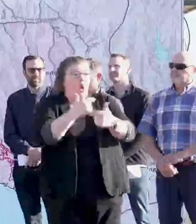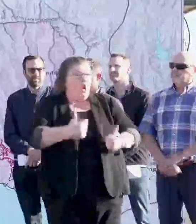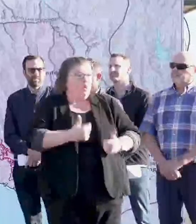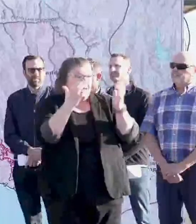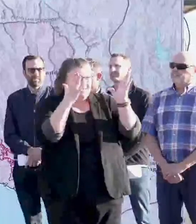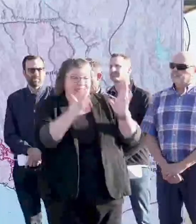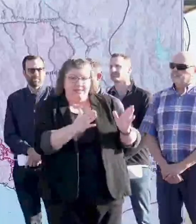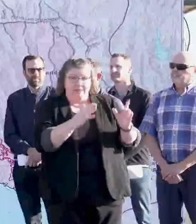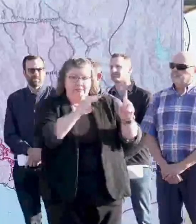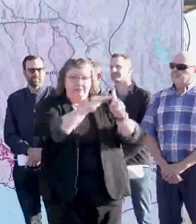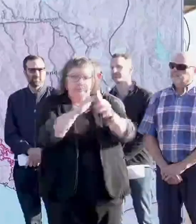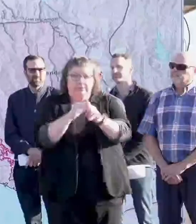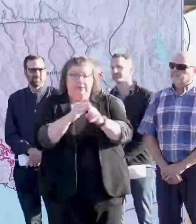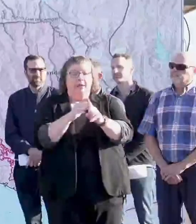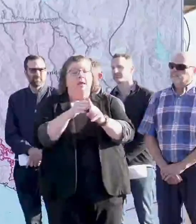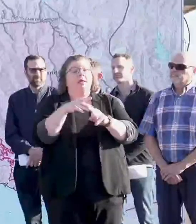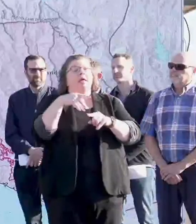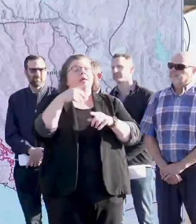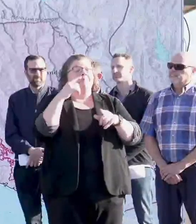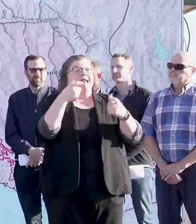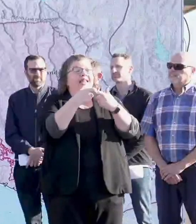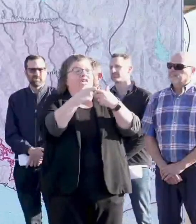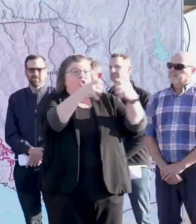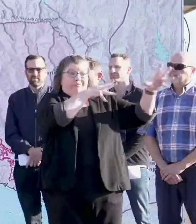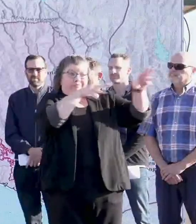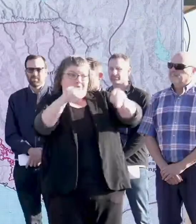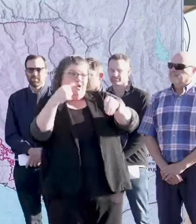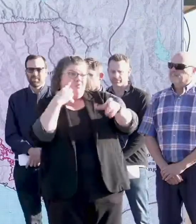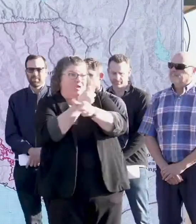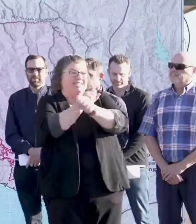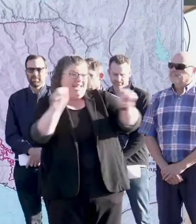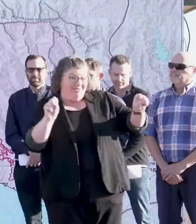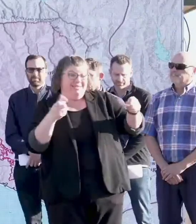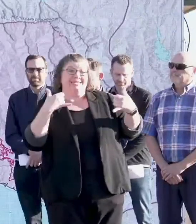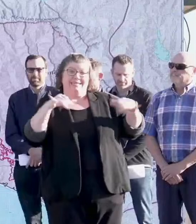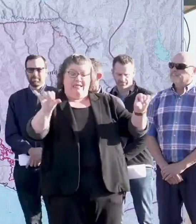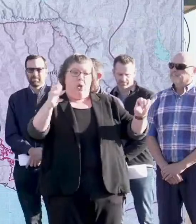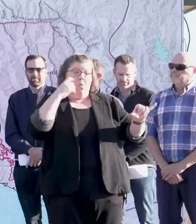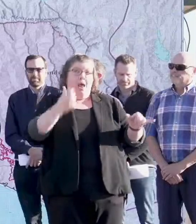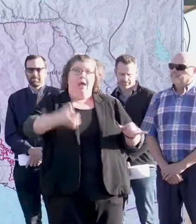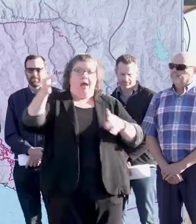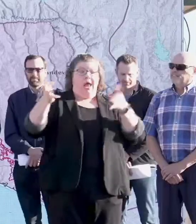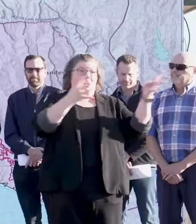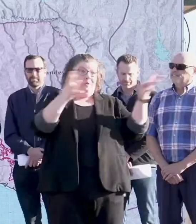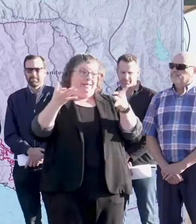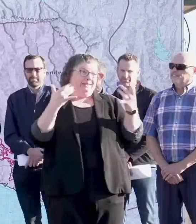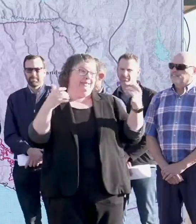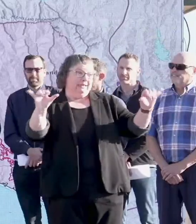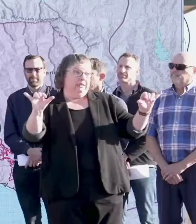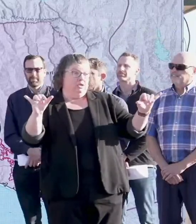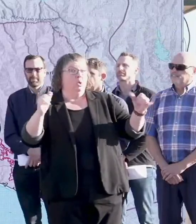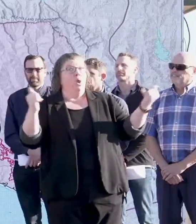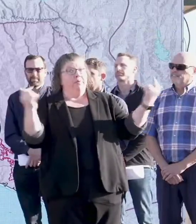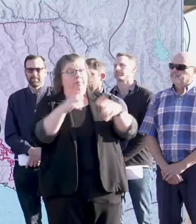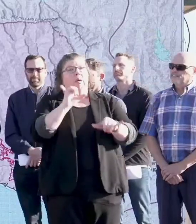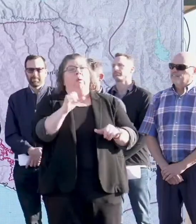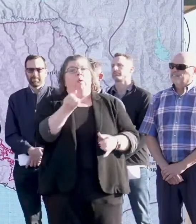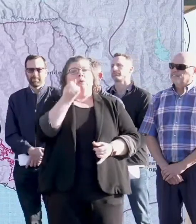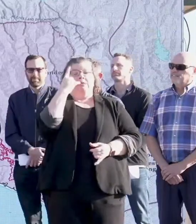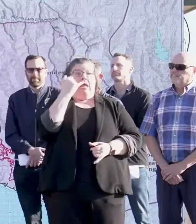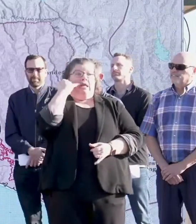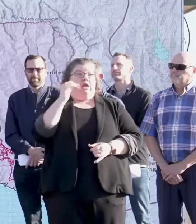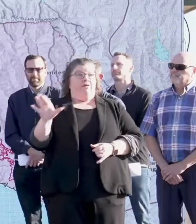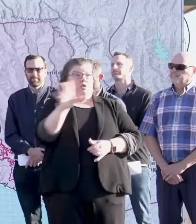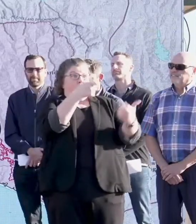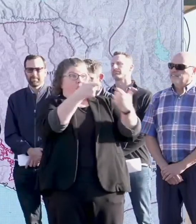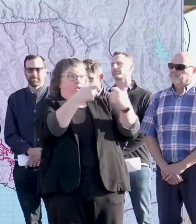that public safety power shutoffs may still persist due to high wind. Therefore, we need everyone to understand that if your